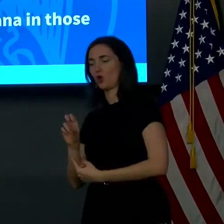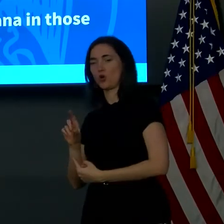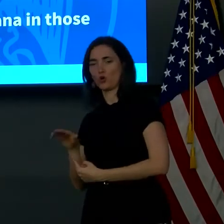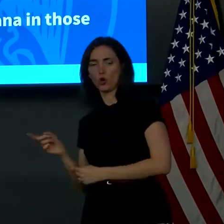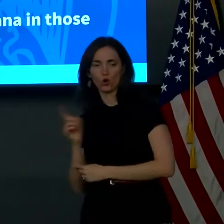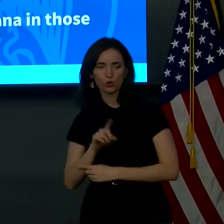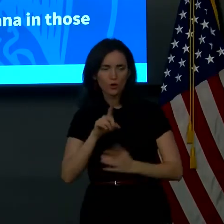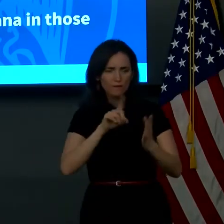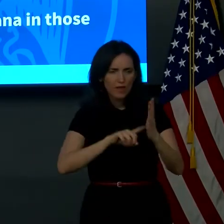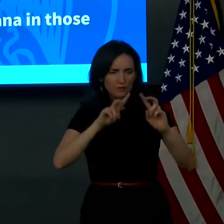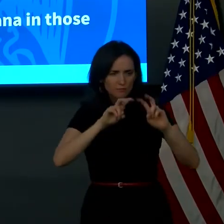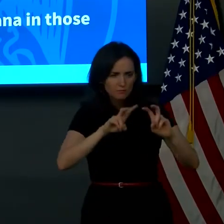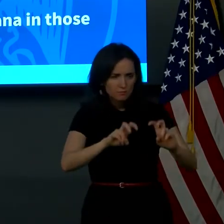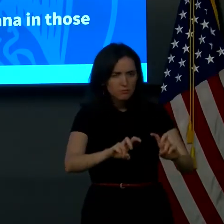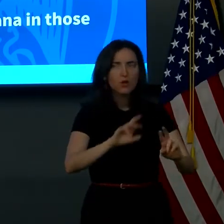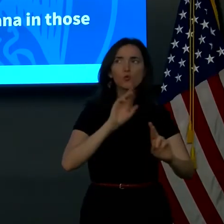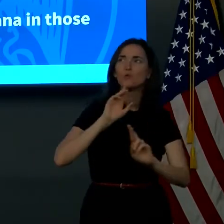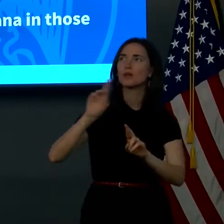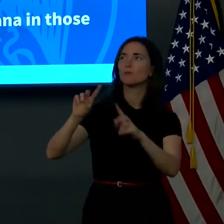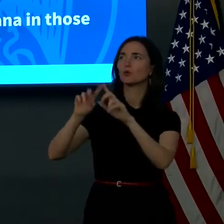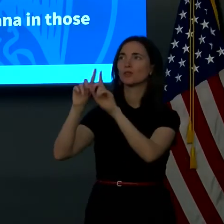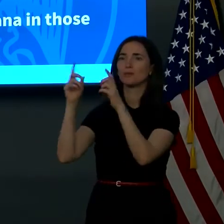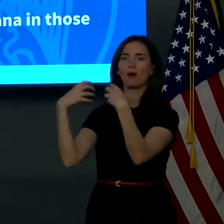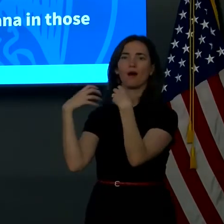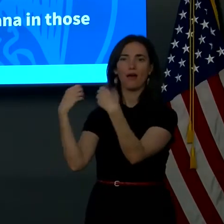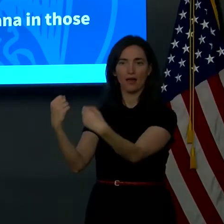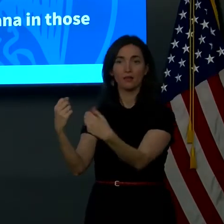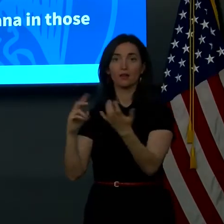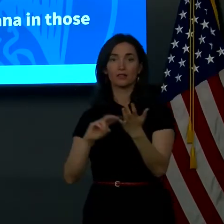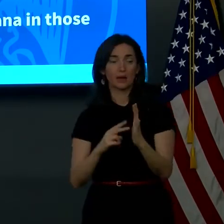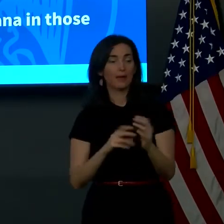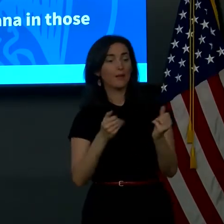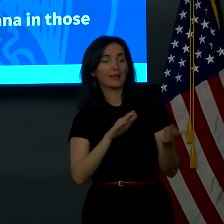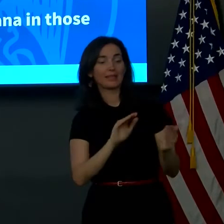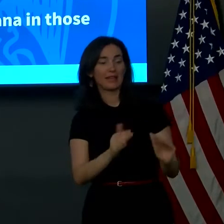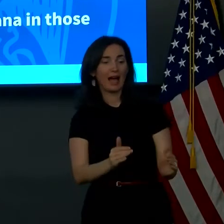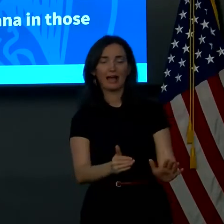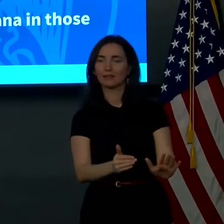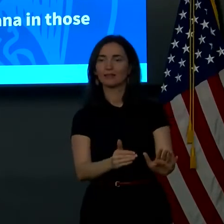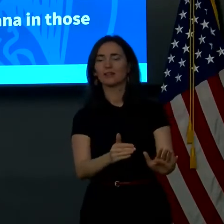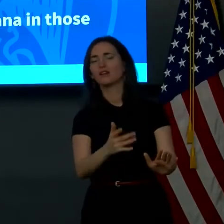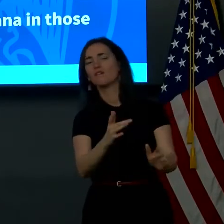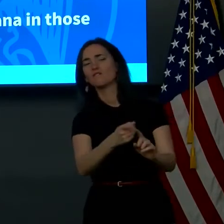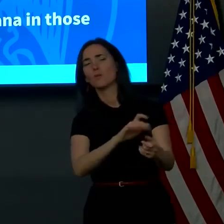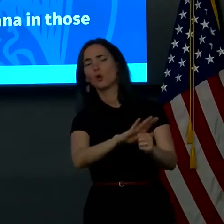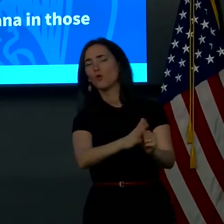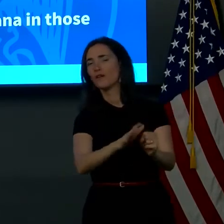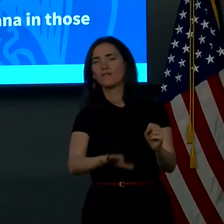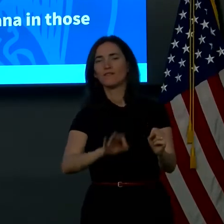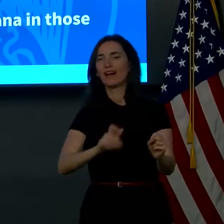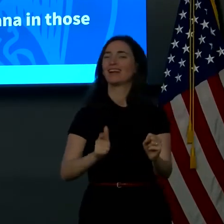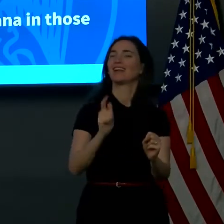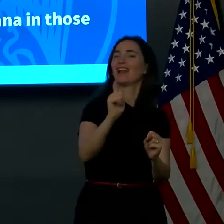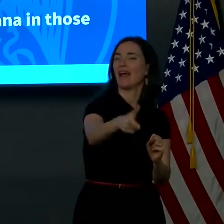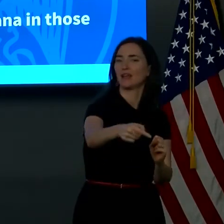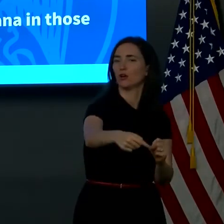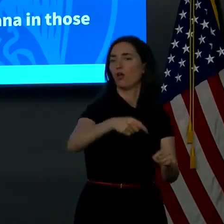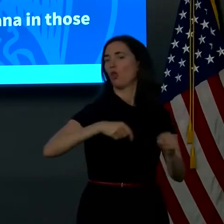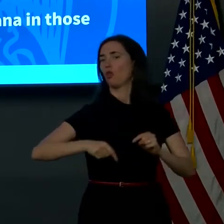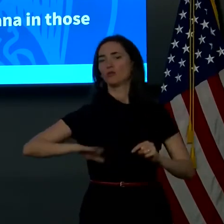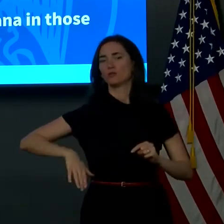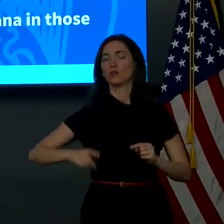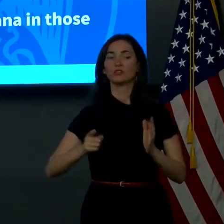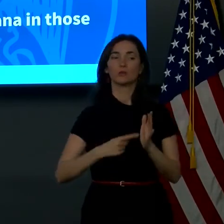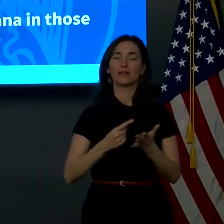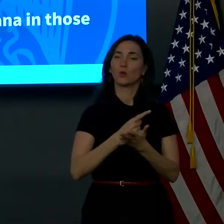reported up to the Department of Health through that chain, and that often takes some time. So we often don't find out about deaths until weeks or